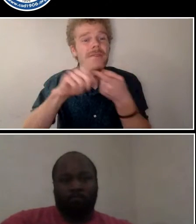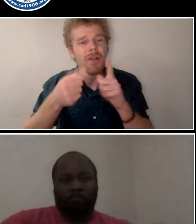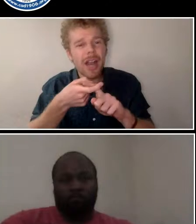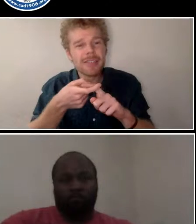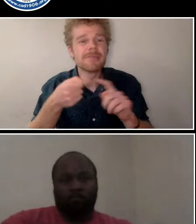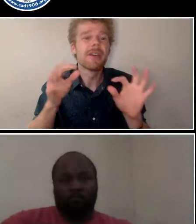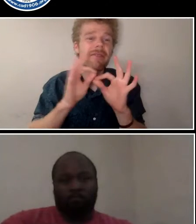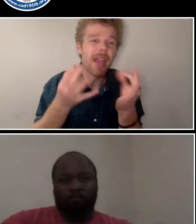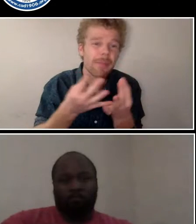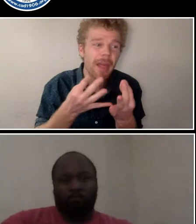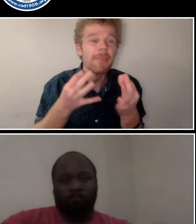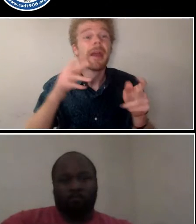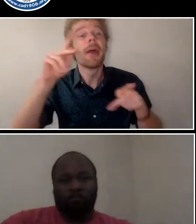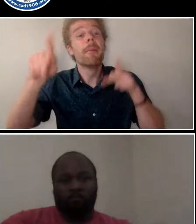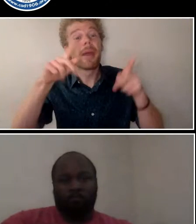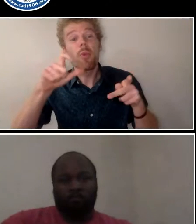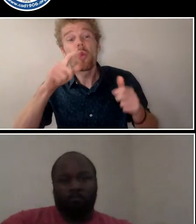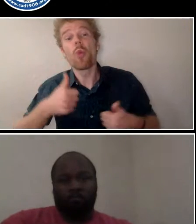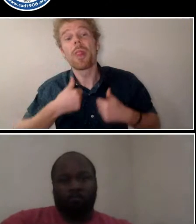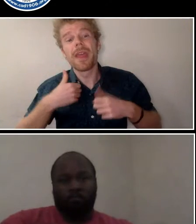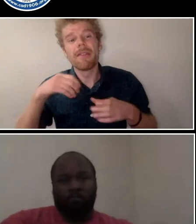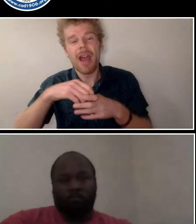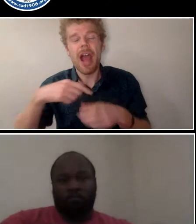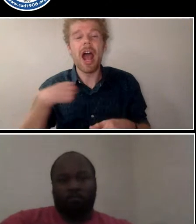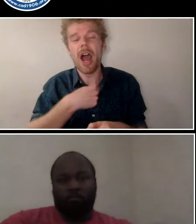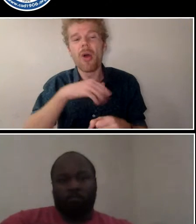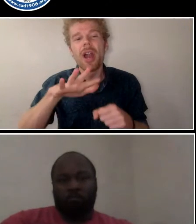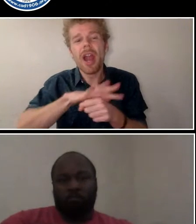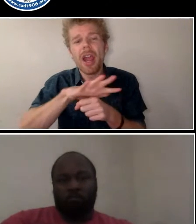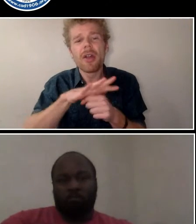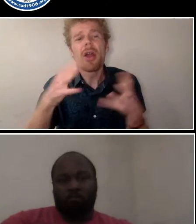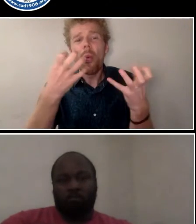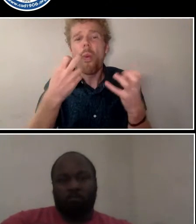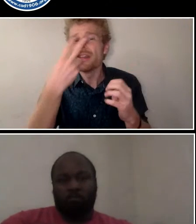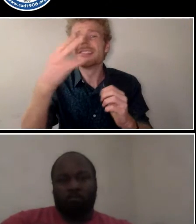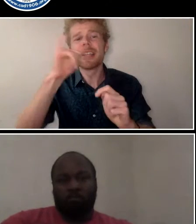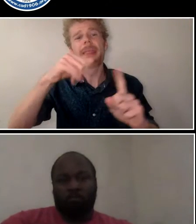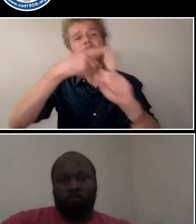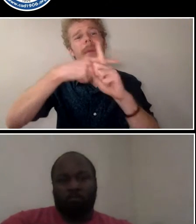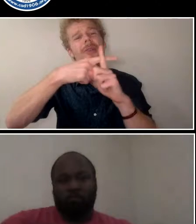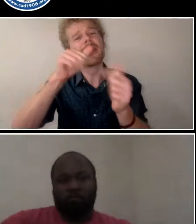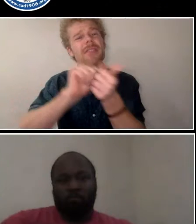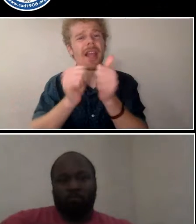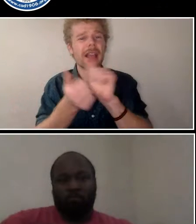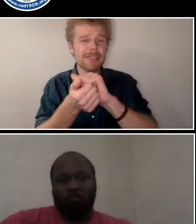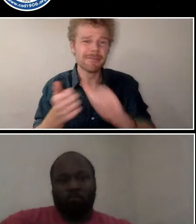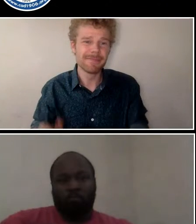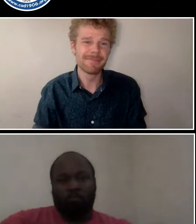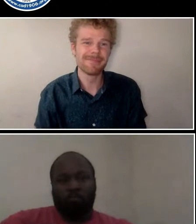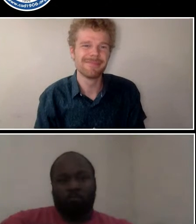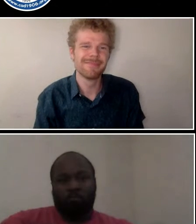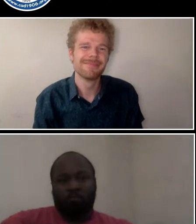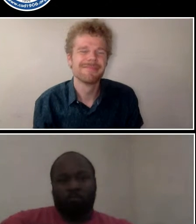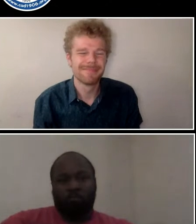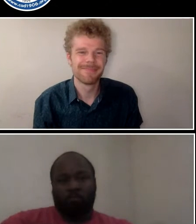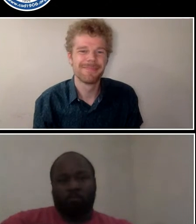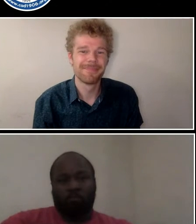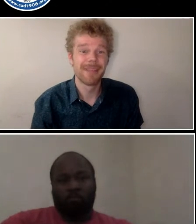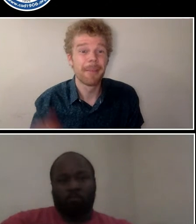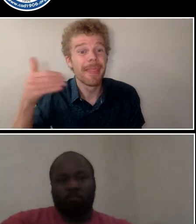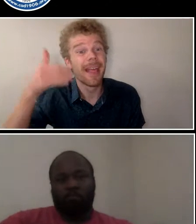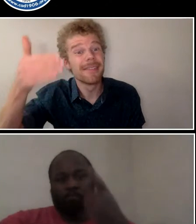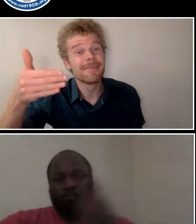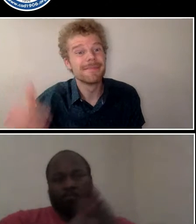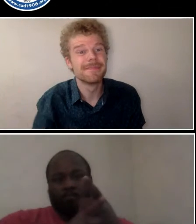right? So Act Blue is a really easy way to register and share your information on social media with friends